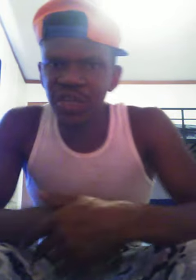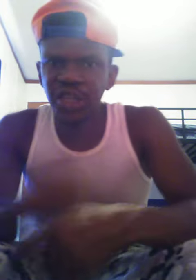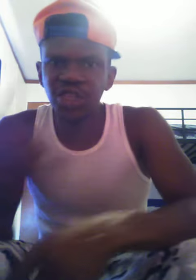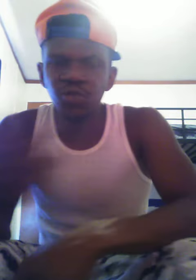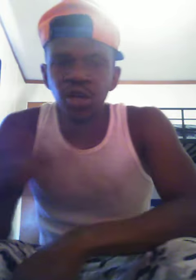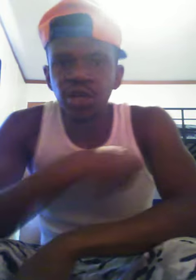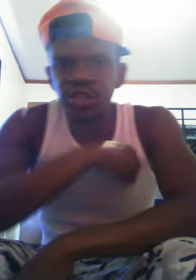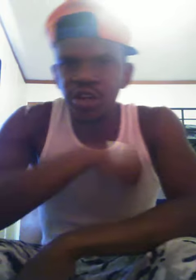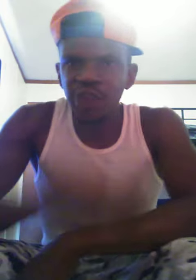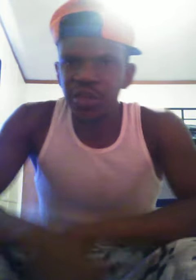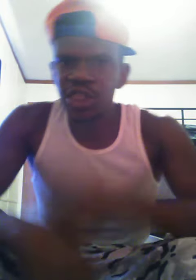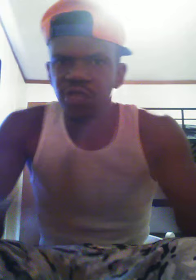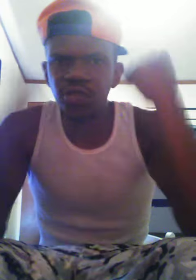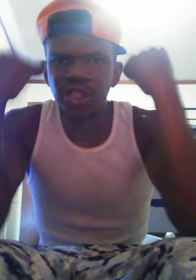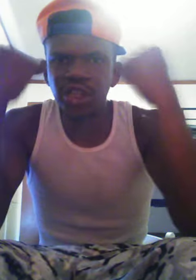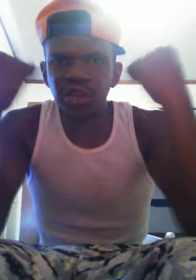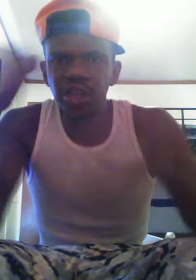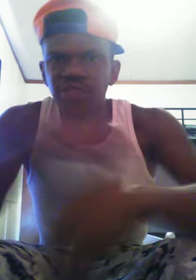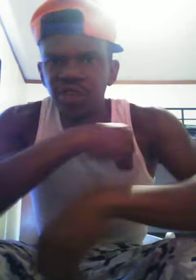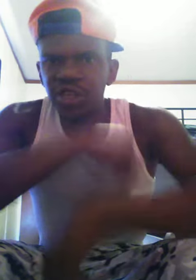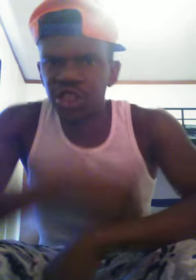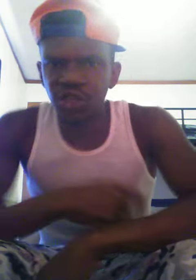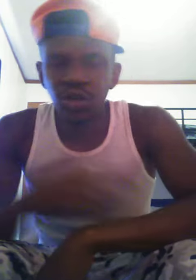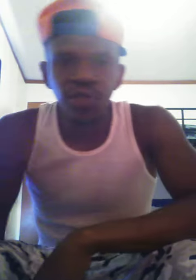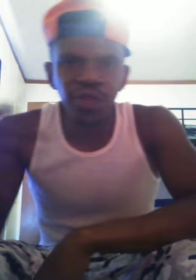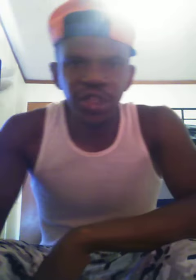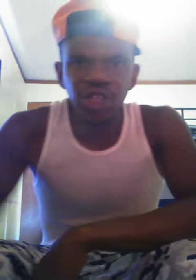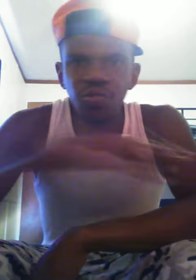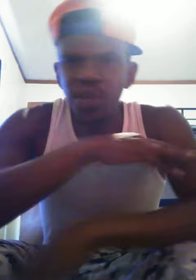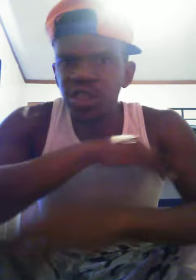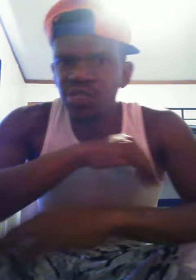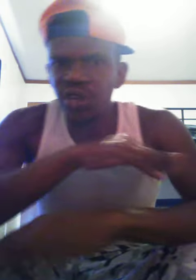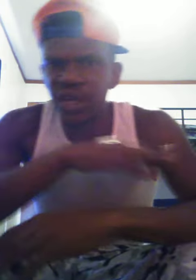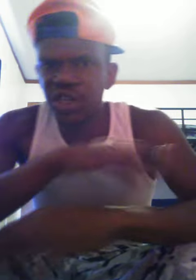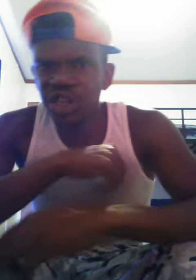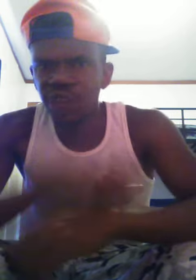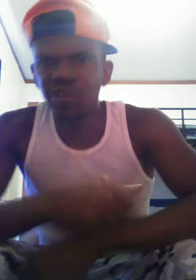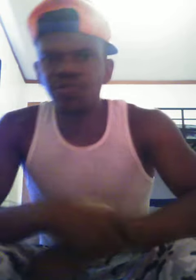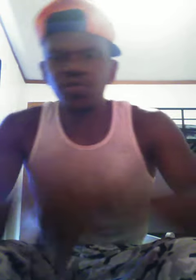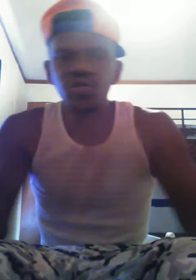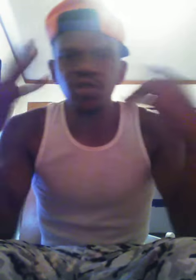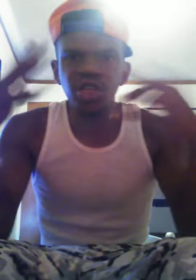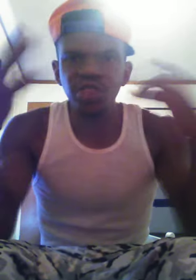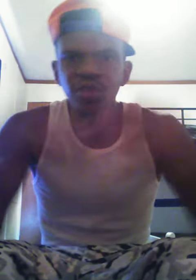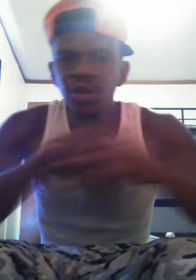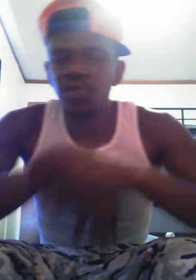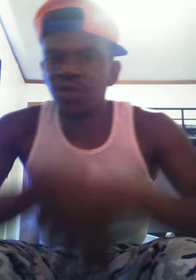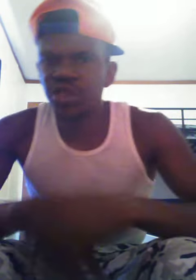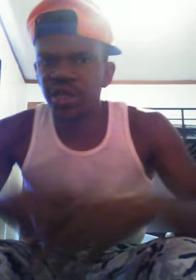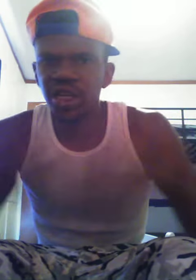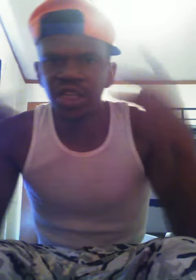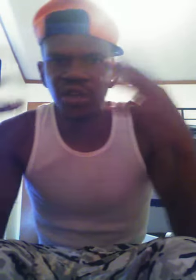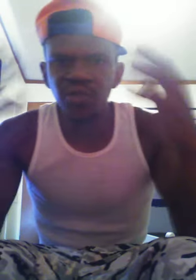soul, I'm still happy in this soul, with this enemy, and I'm weakened, so, but it's so bad, so my hand, child, for the flow, go hard to my love, Jesus, I guess, and have a bad,